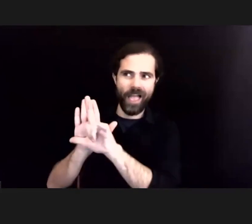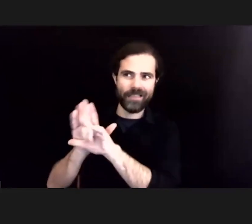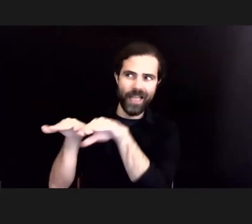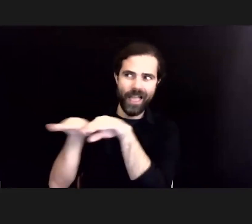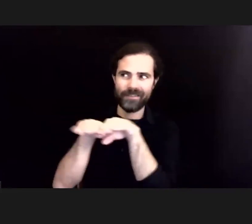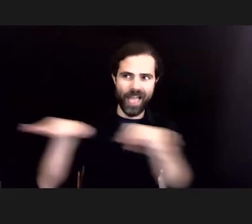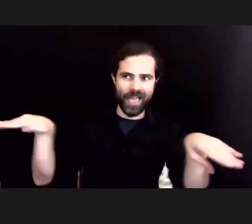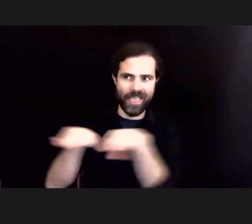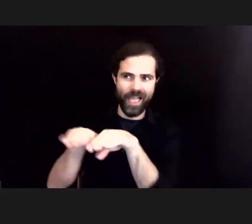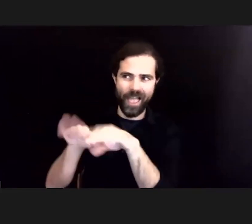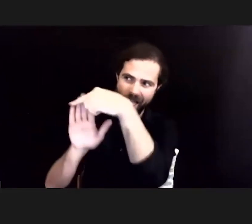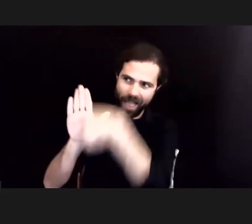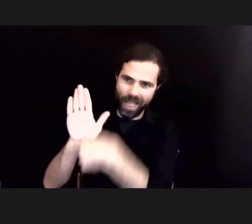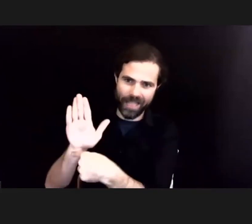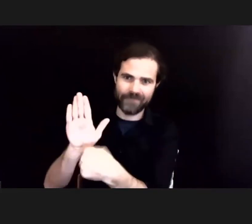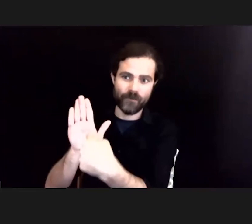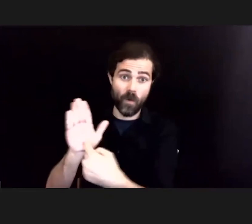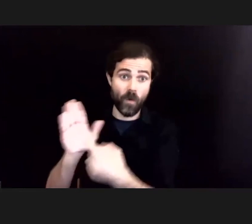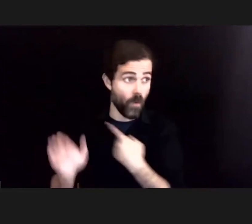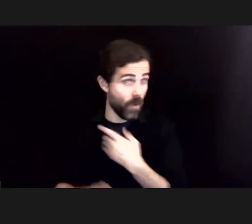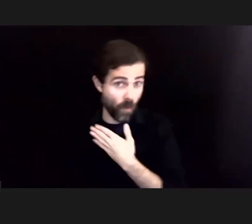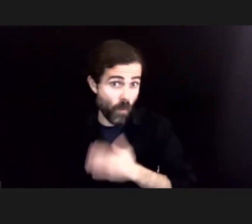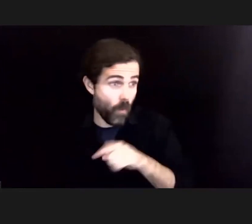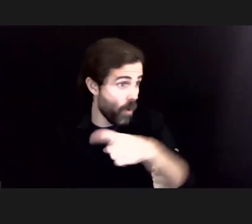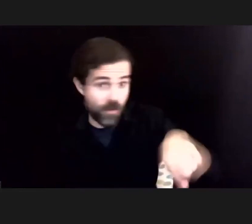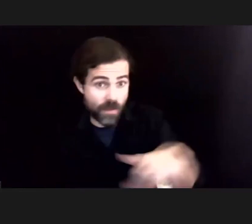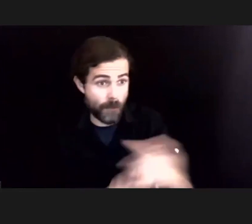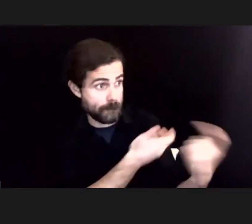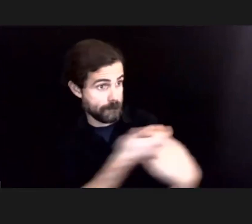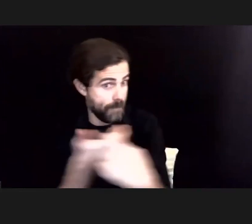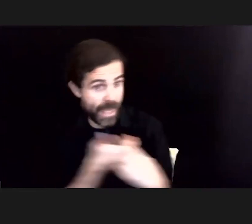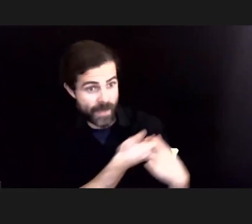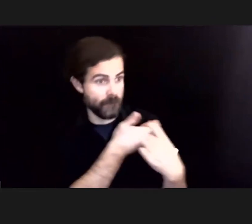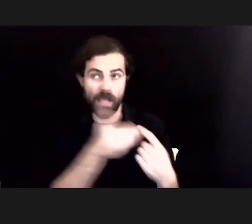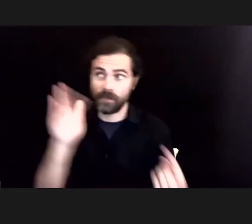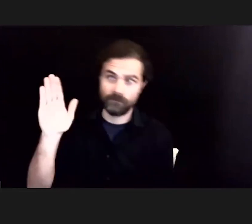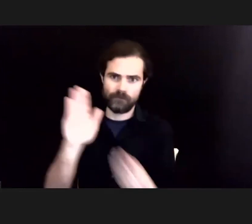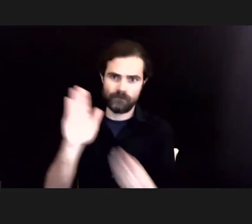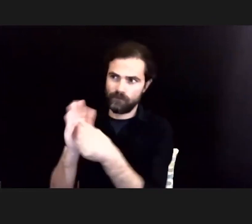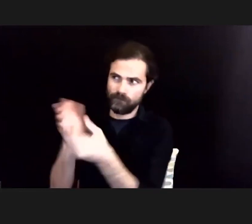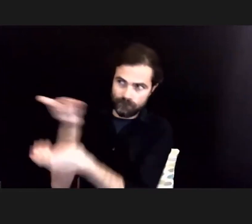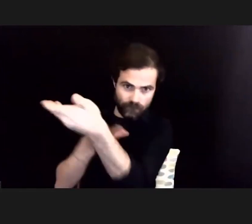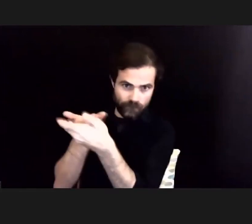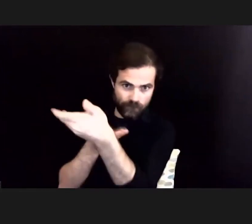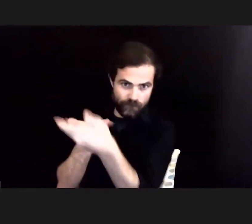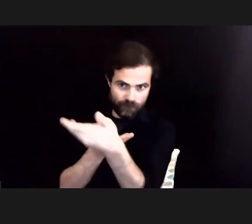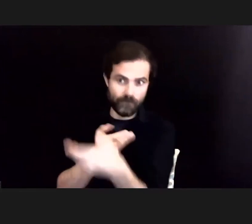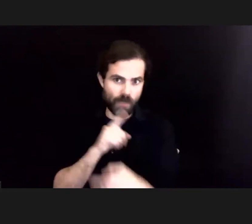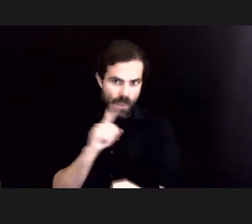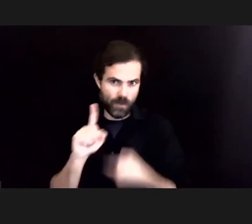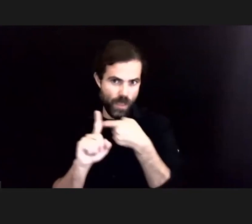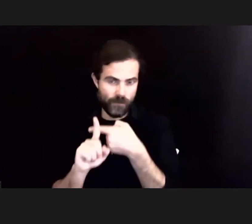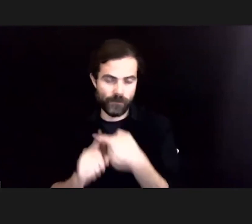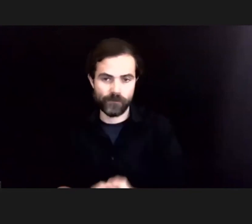well. We will need to emphasize this aspect of information and quality